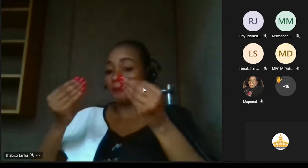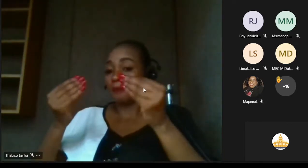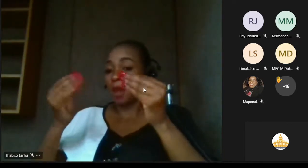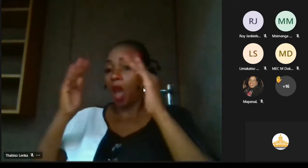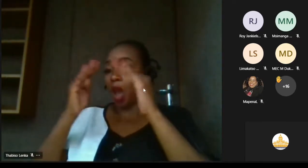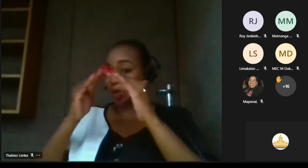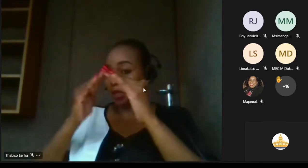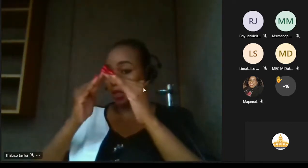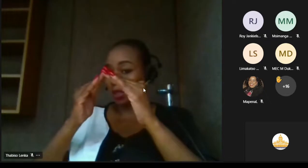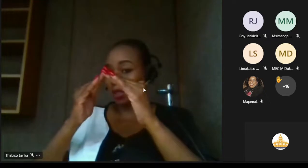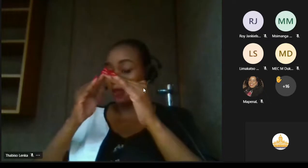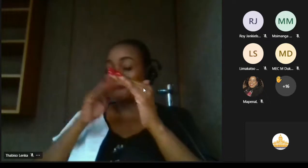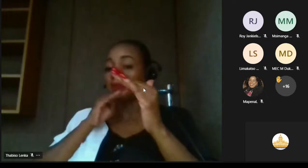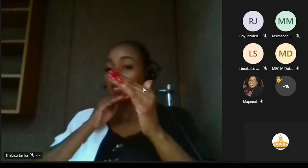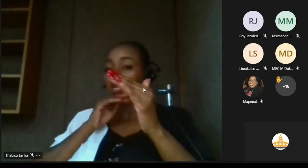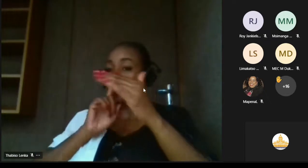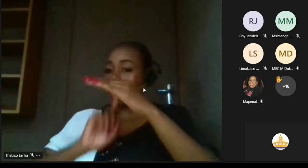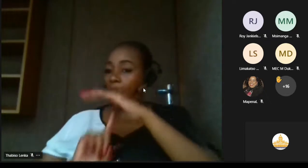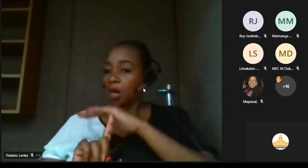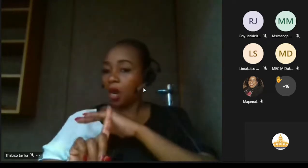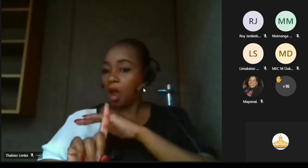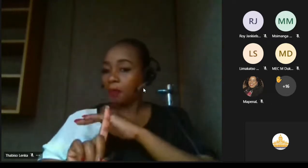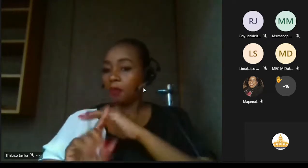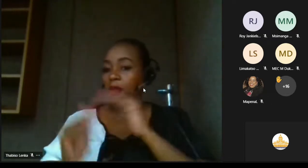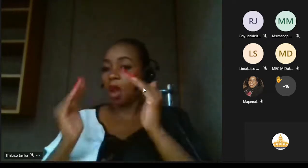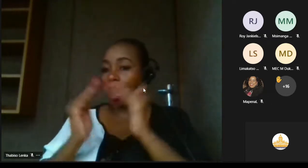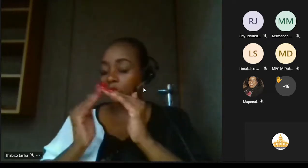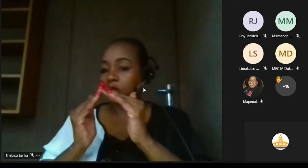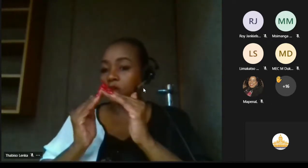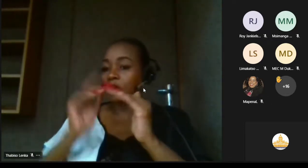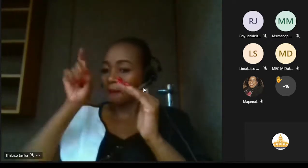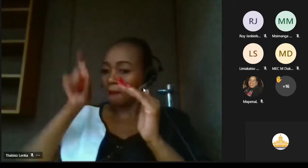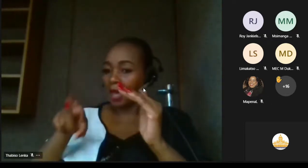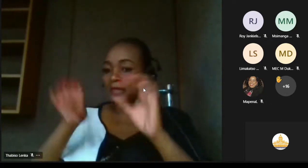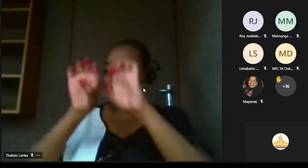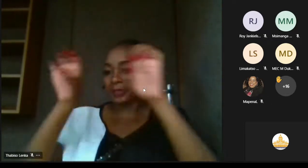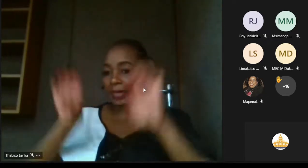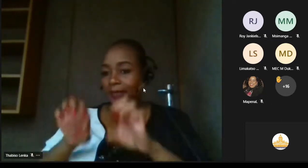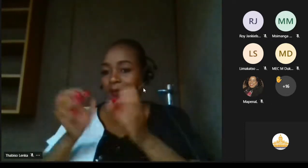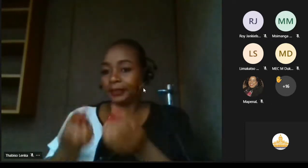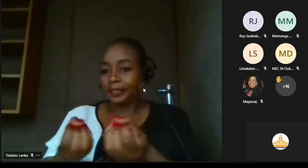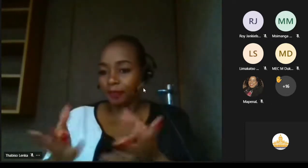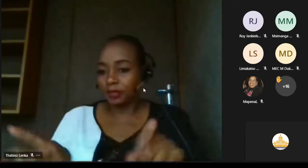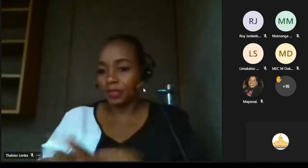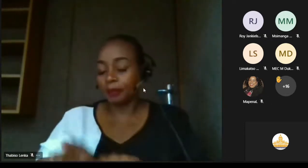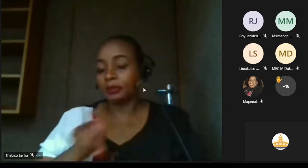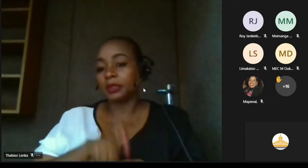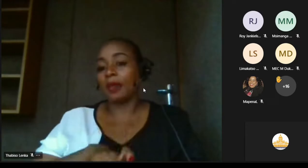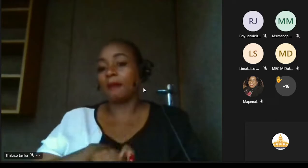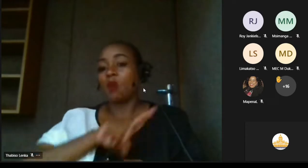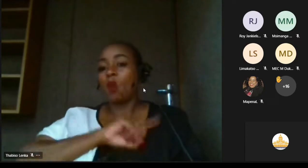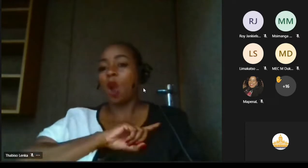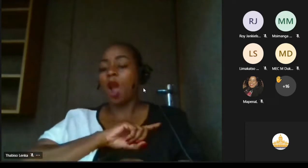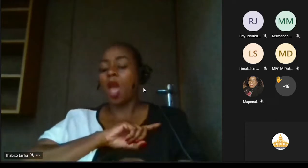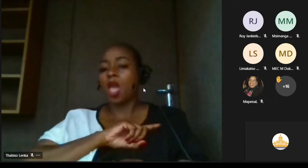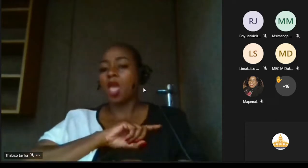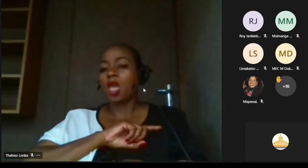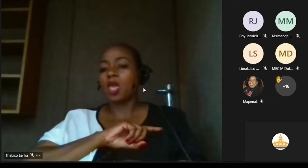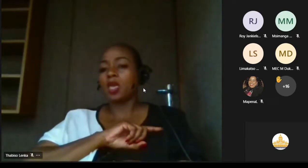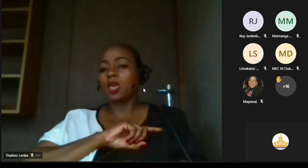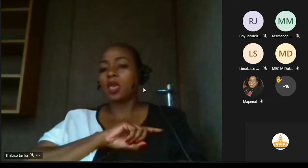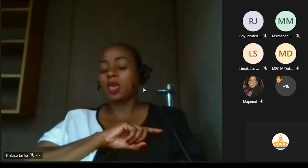bona moahi ha a kena ka ra ntlo a kene a se a ntse a fuwa title deed ho qoba taba ena e leng gore ke